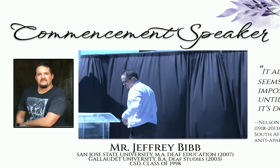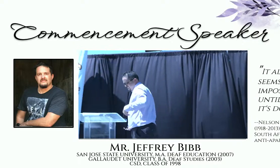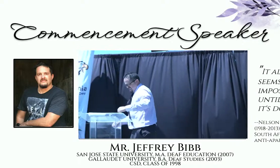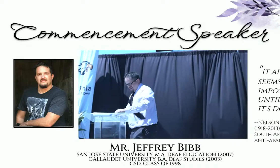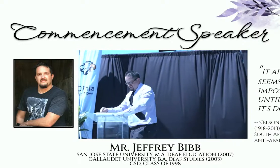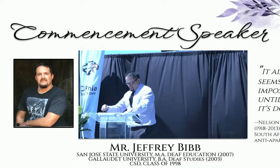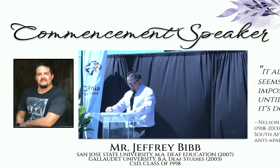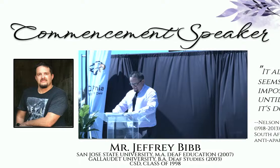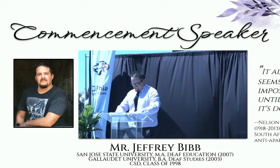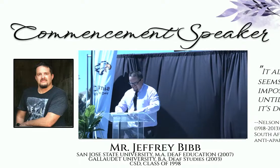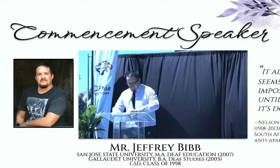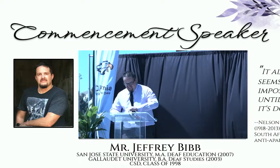Hello, everyone.